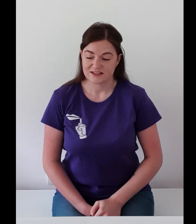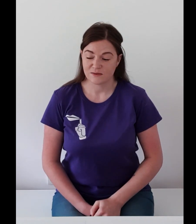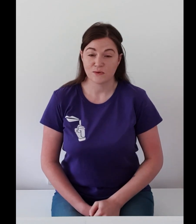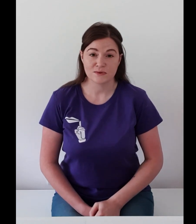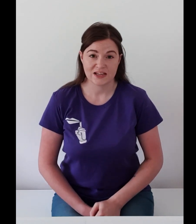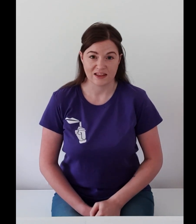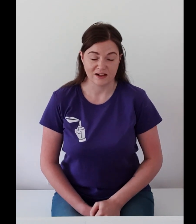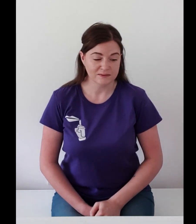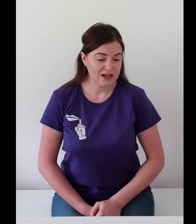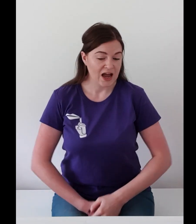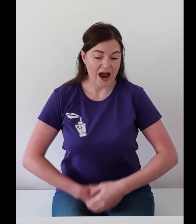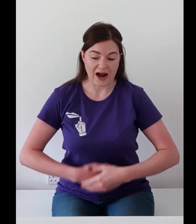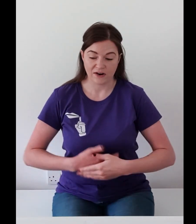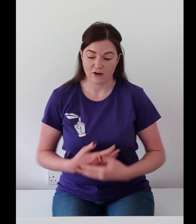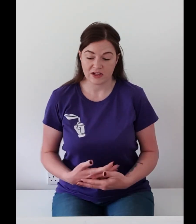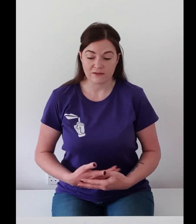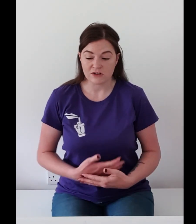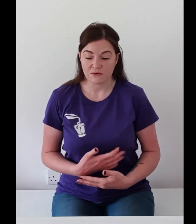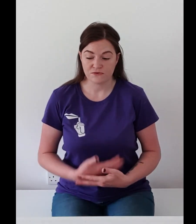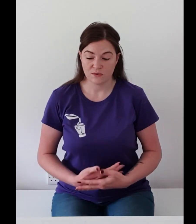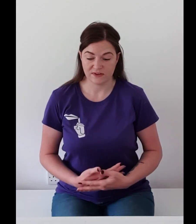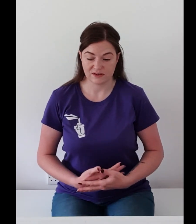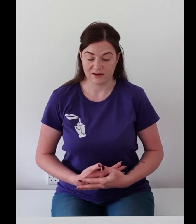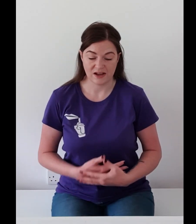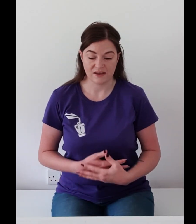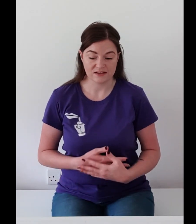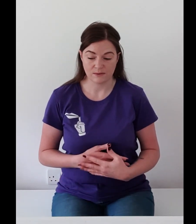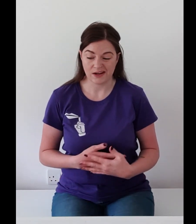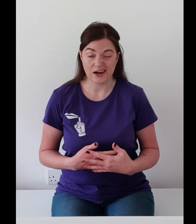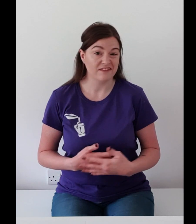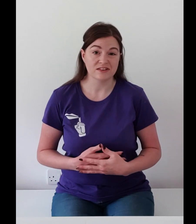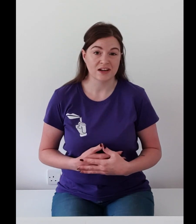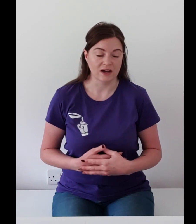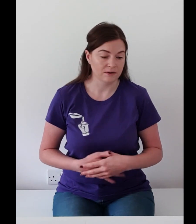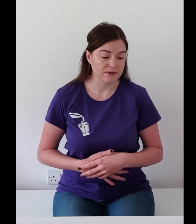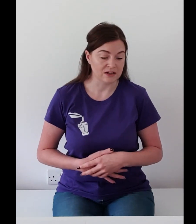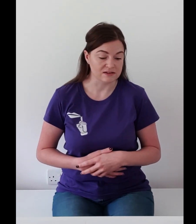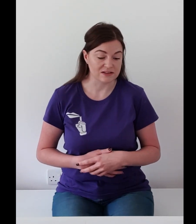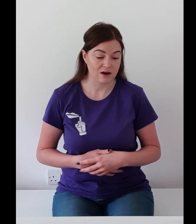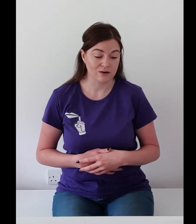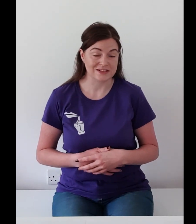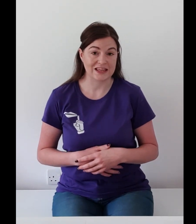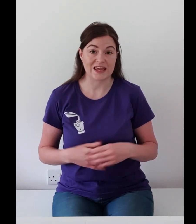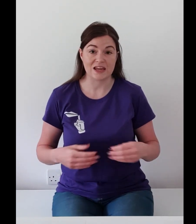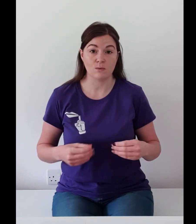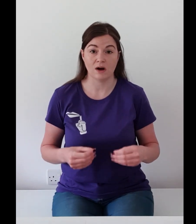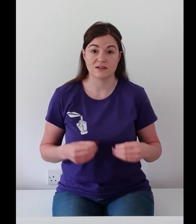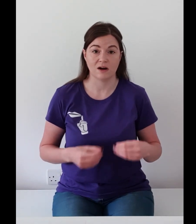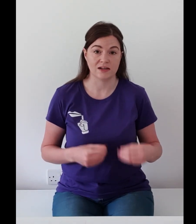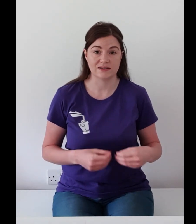So all together, and I've only given you a few of the signs there. There's only 11 to learn because Signalong is a keyword signing